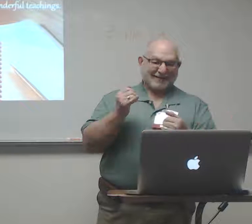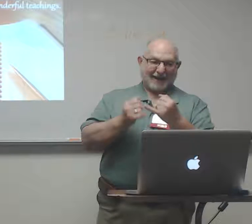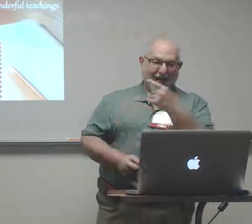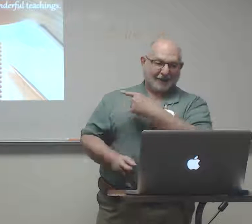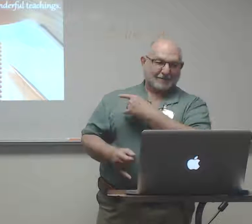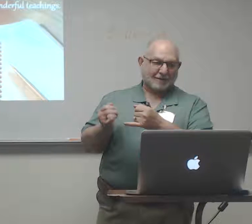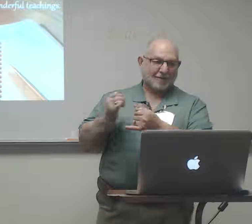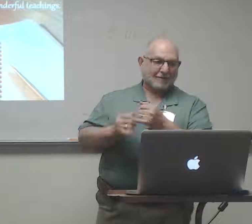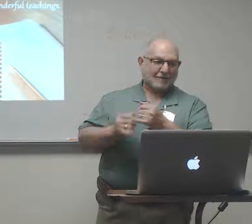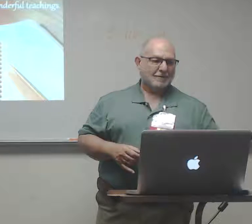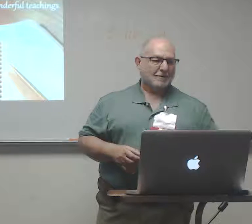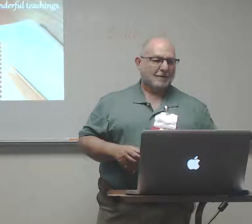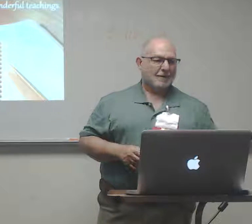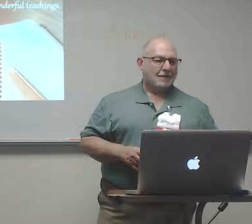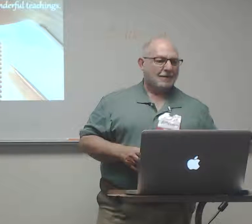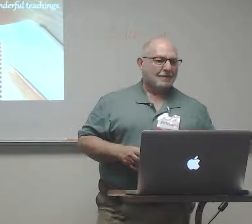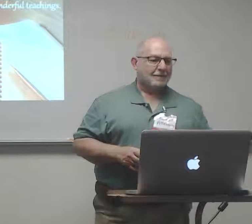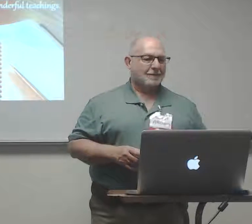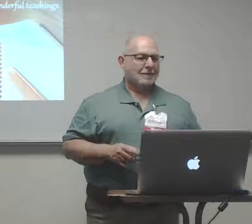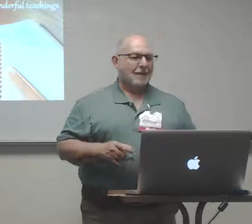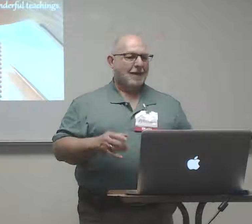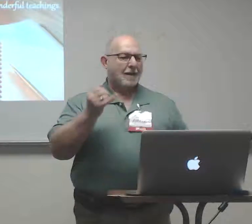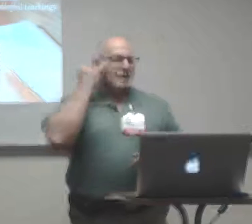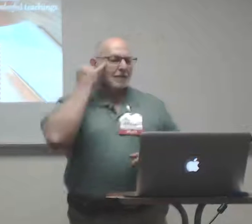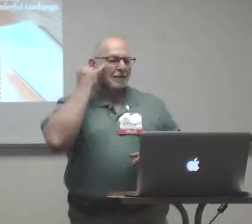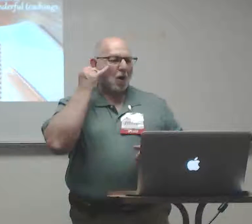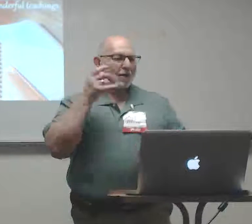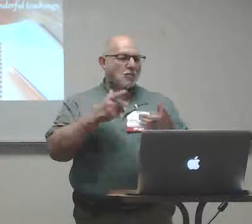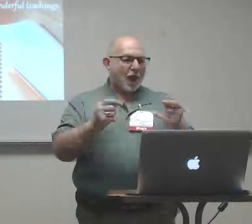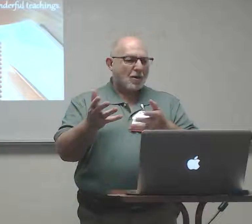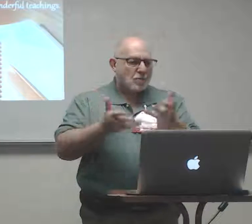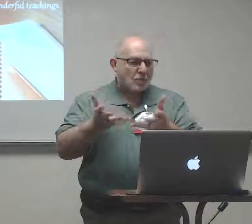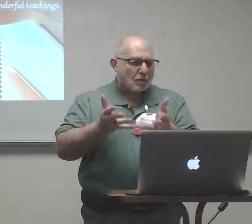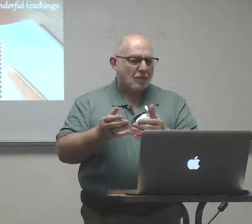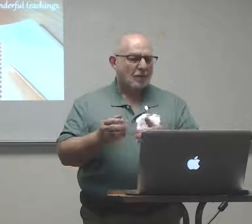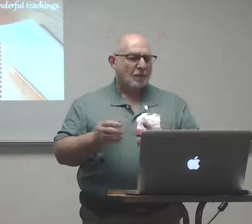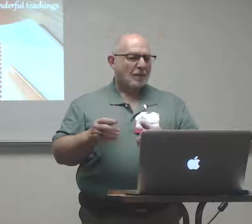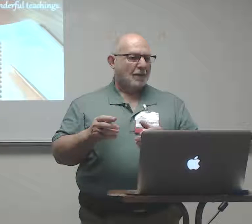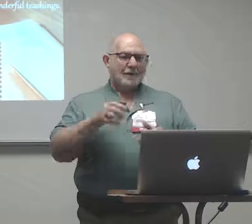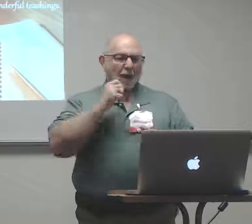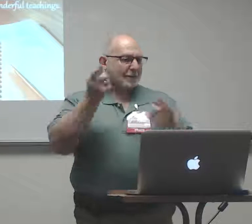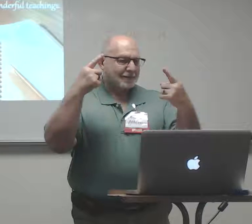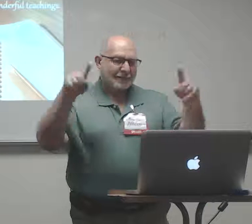Are you done? Are you done? Well, this is the last slide. So I want to see. Try to.